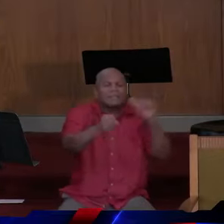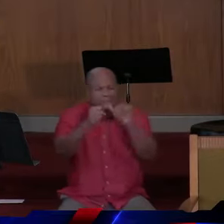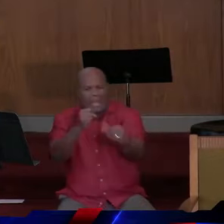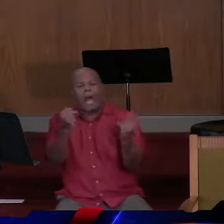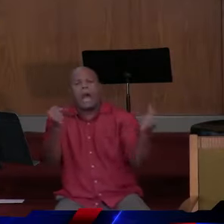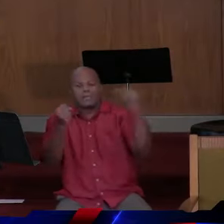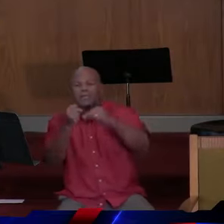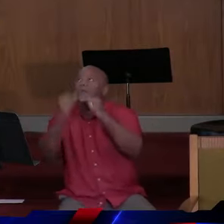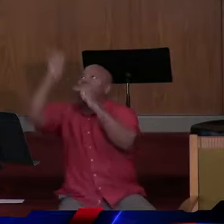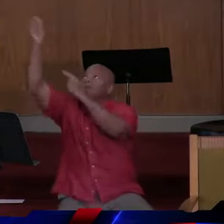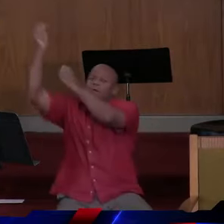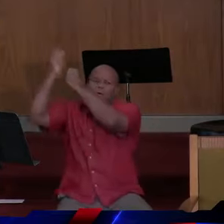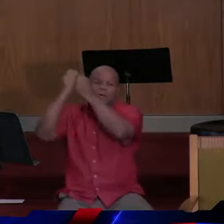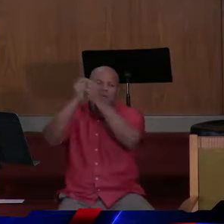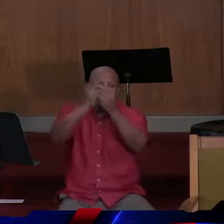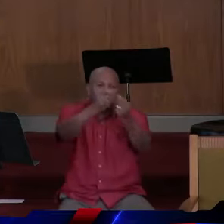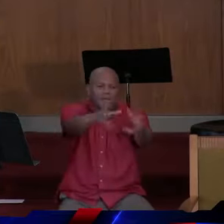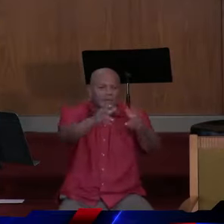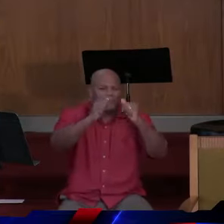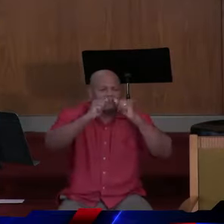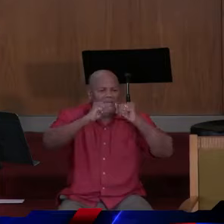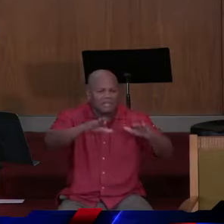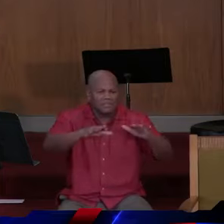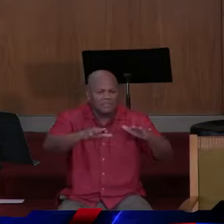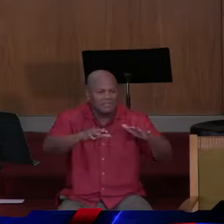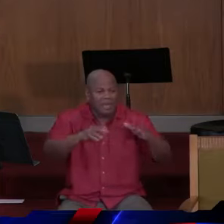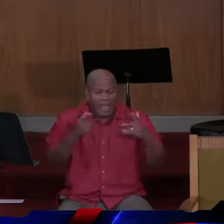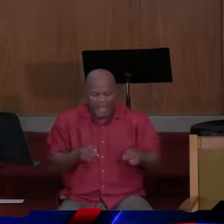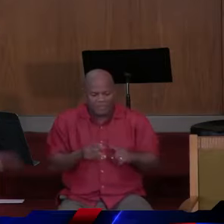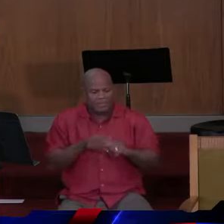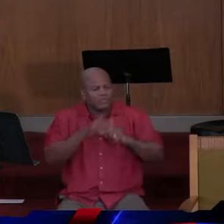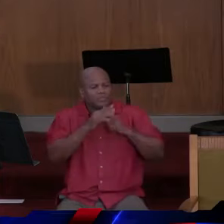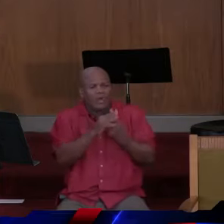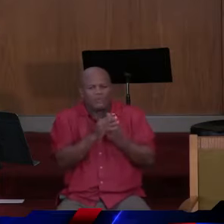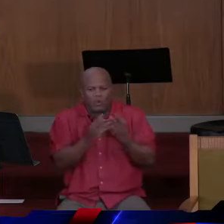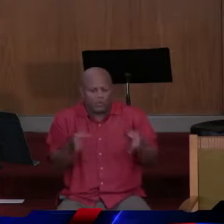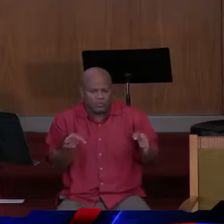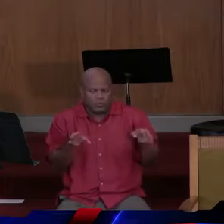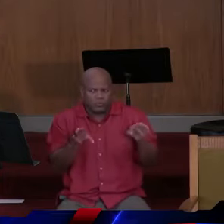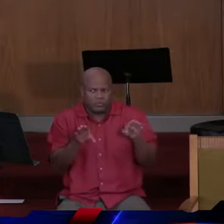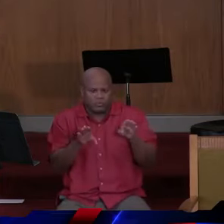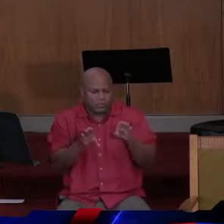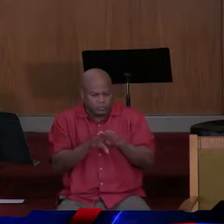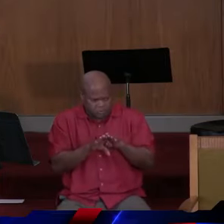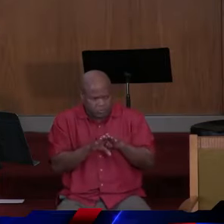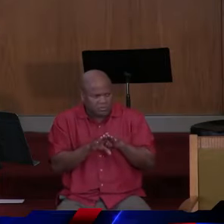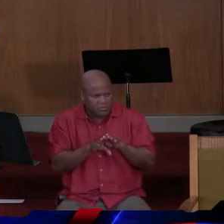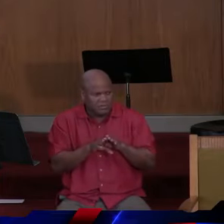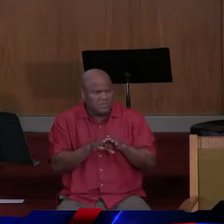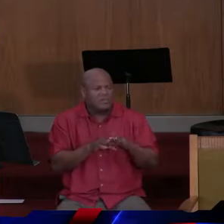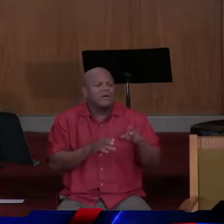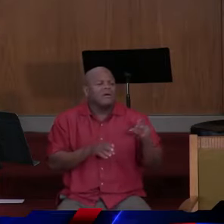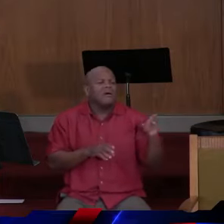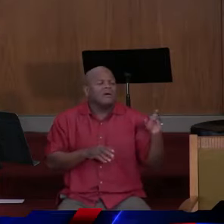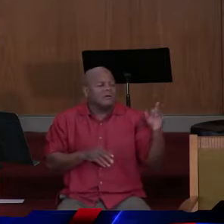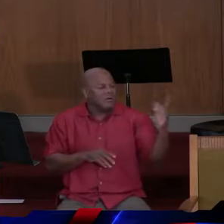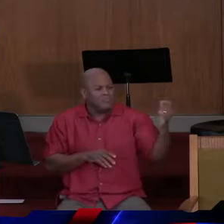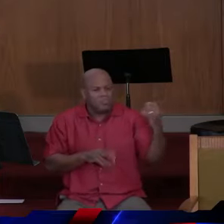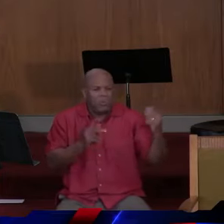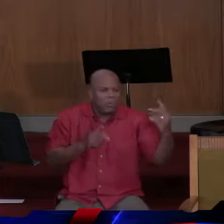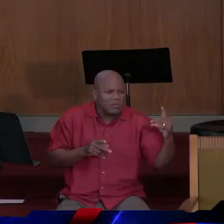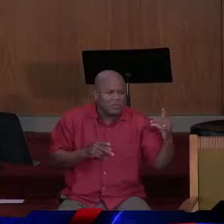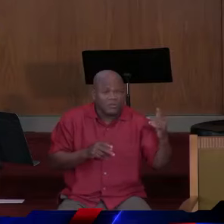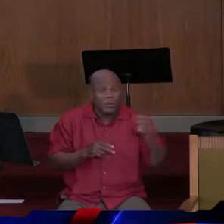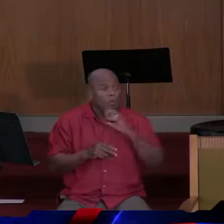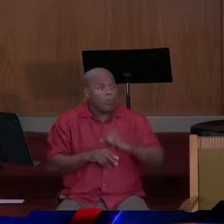give the benediction and folks start making their way out the back door. In the old days, the ushers would, usher board number one would, that